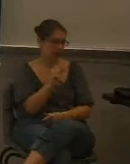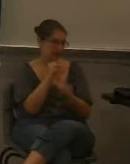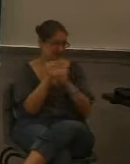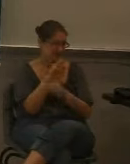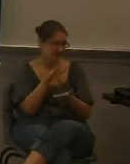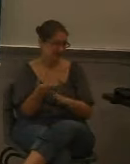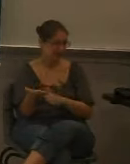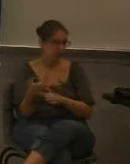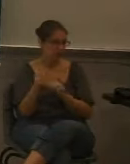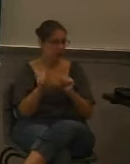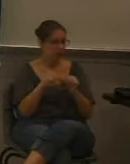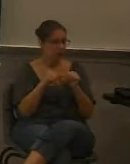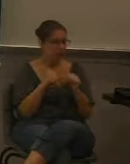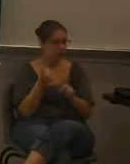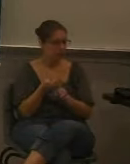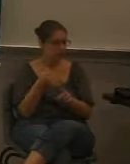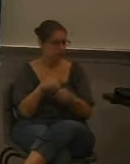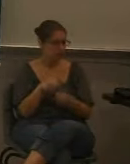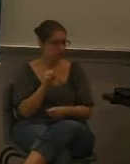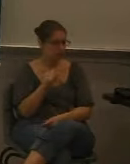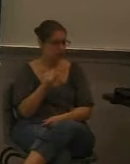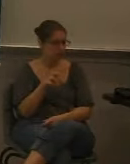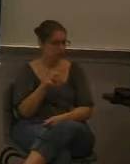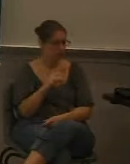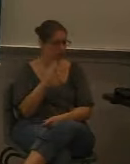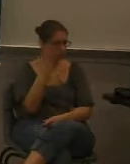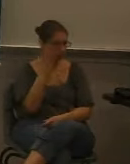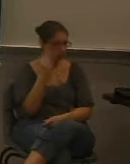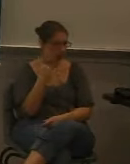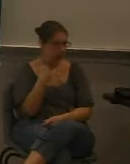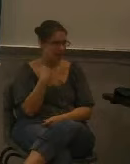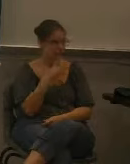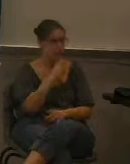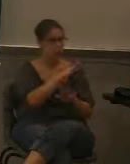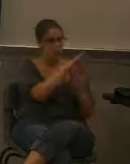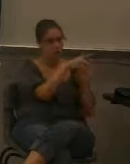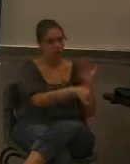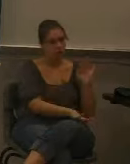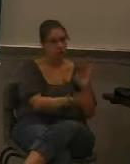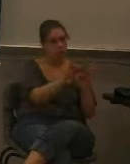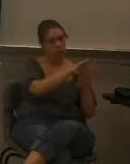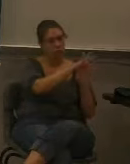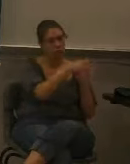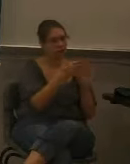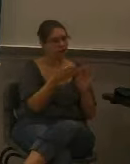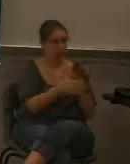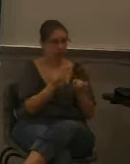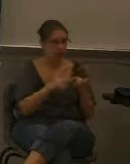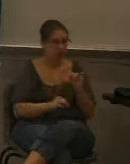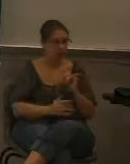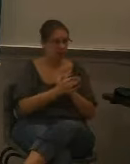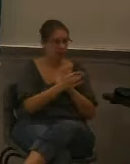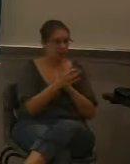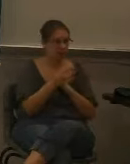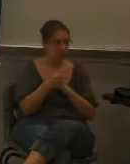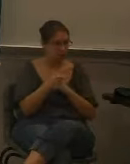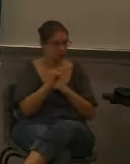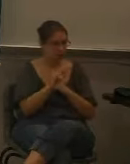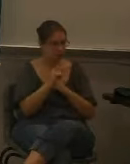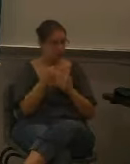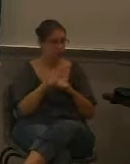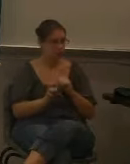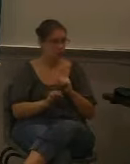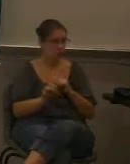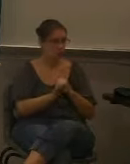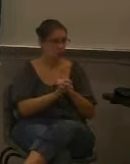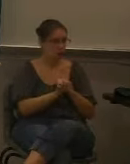themselves in these streams because there's waterfalls and cascades that the fish can't get up, but they're able to crawl up along